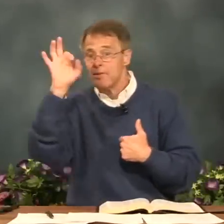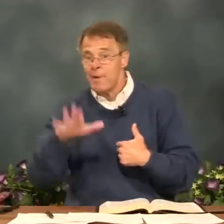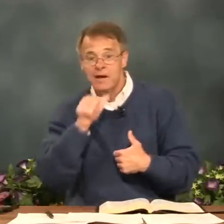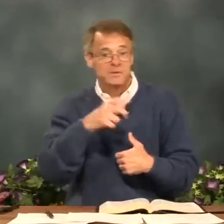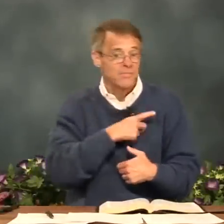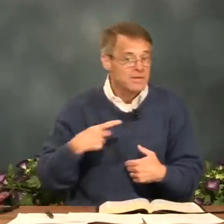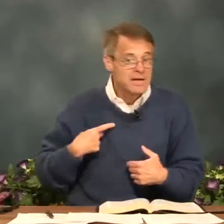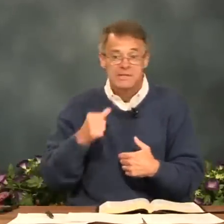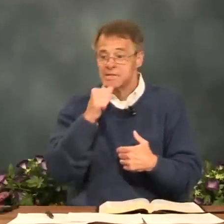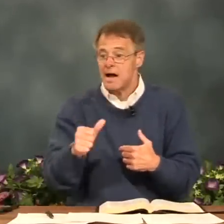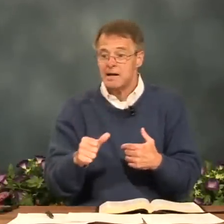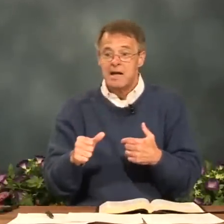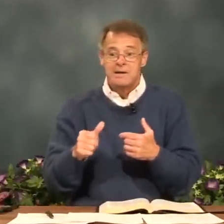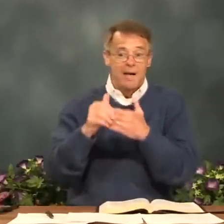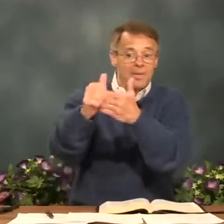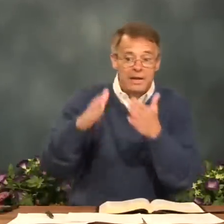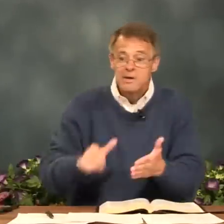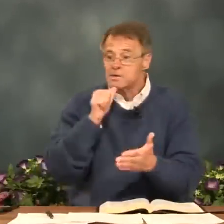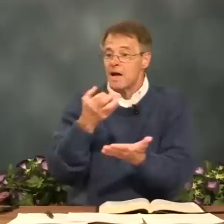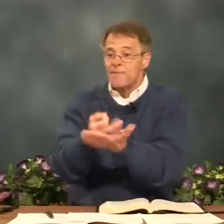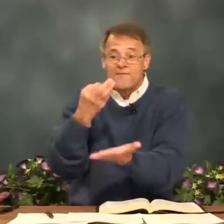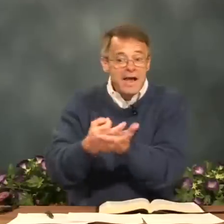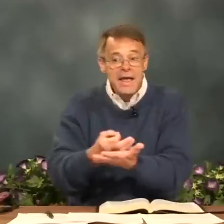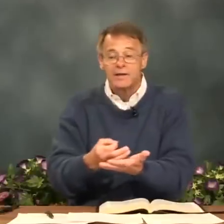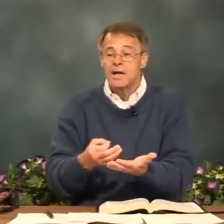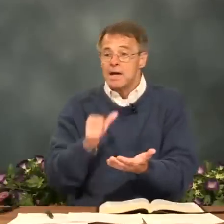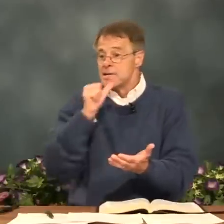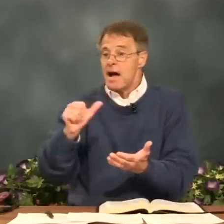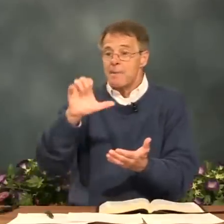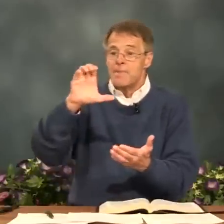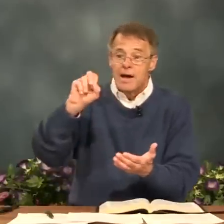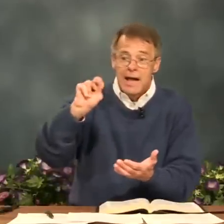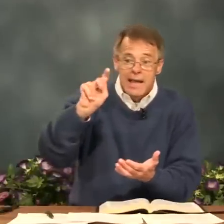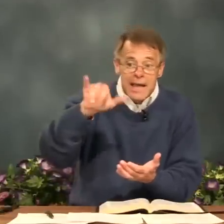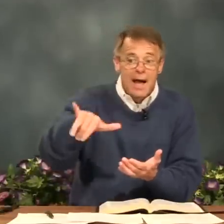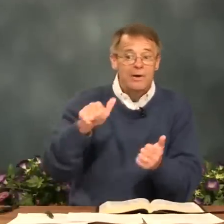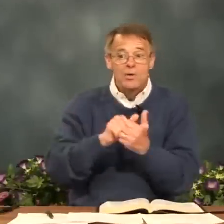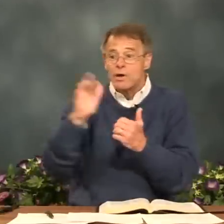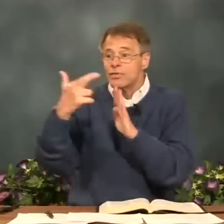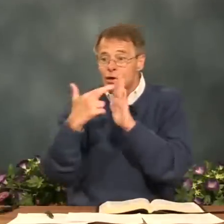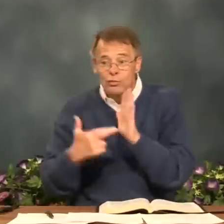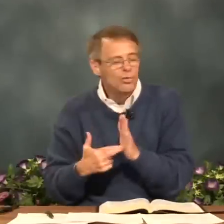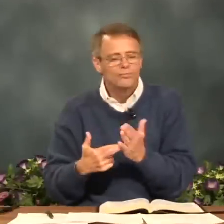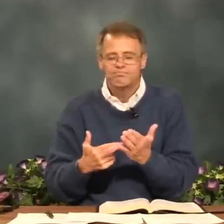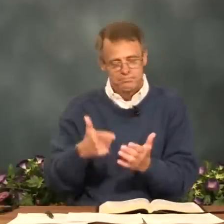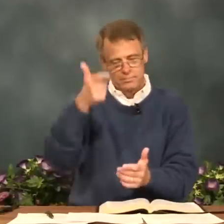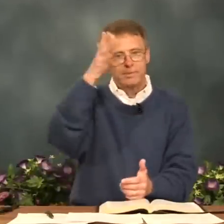the pastor, not the deacons, not the leaders, not the finance, not the county with their rules.